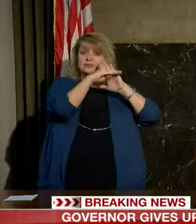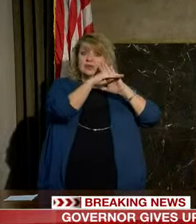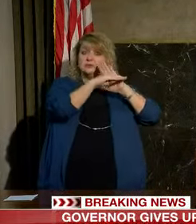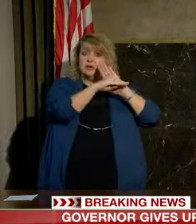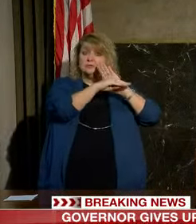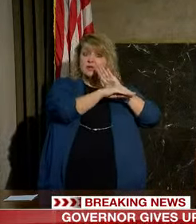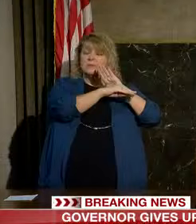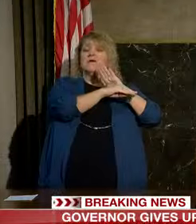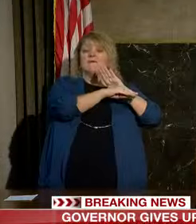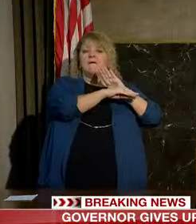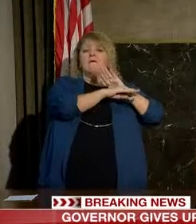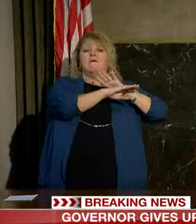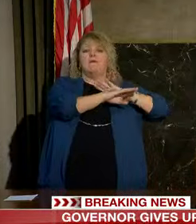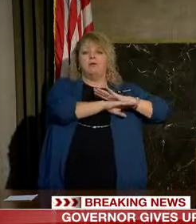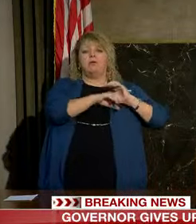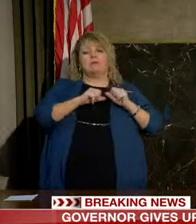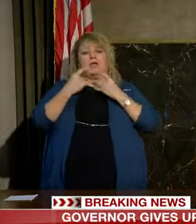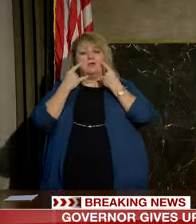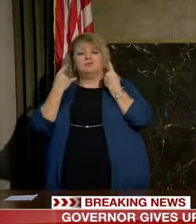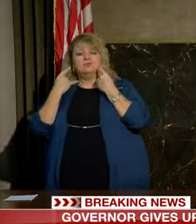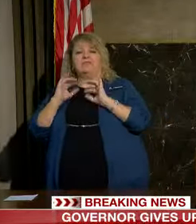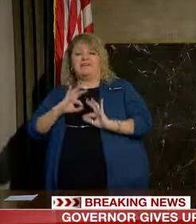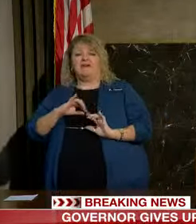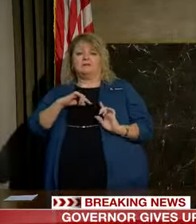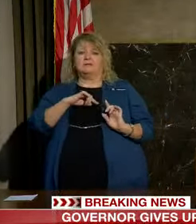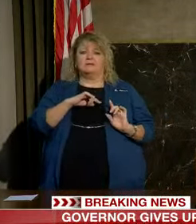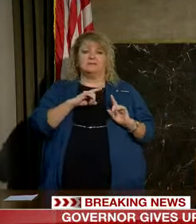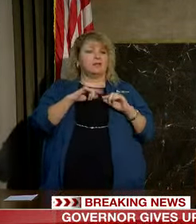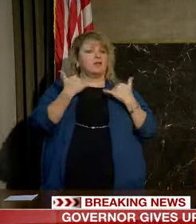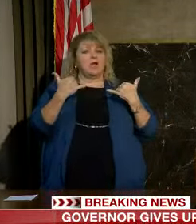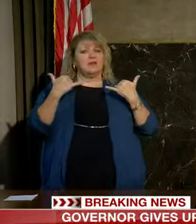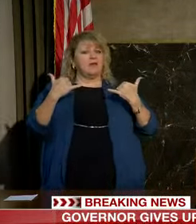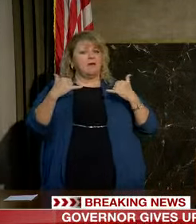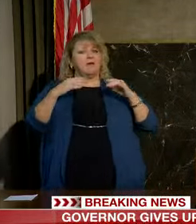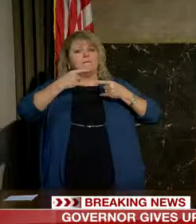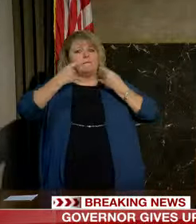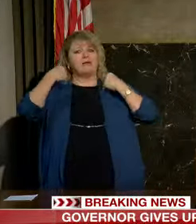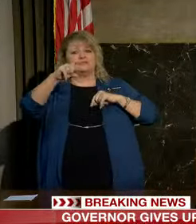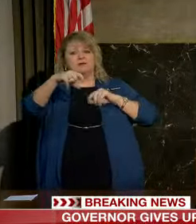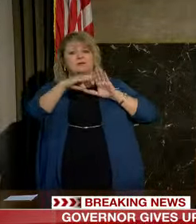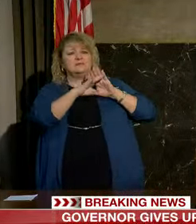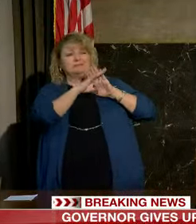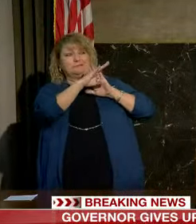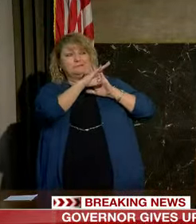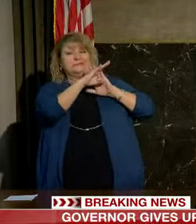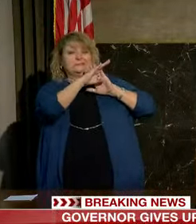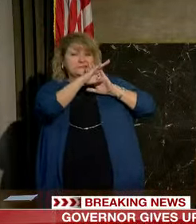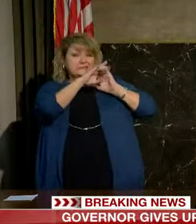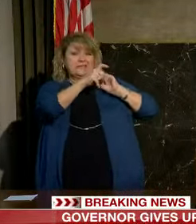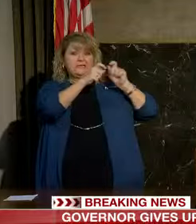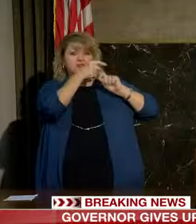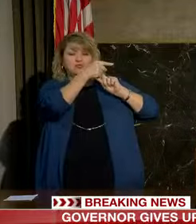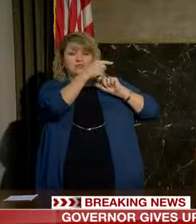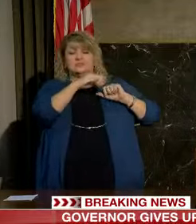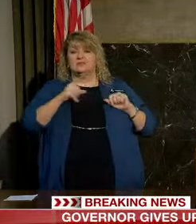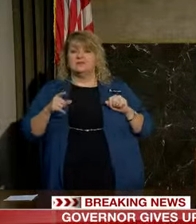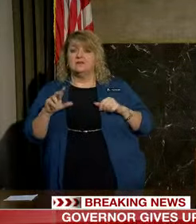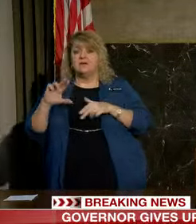We are at risk because of Hurricane Ida, and we've talked before that anytime you have displacement of people, disruption like